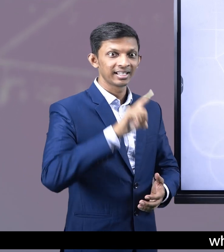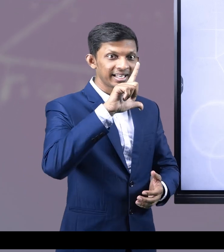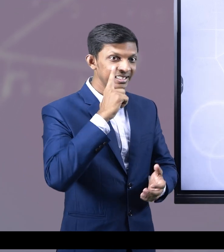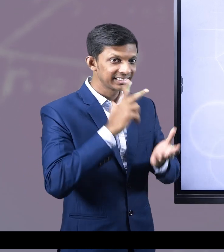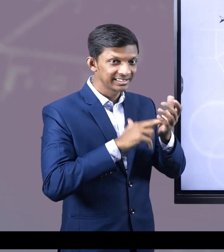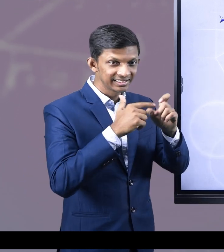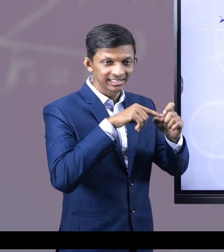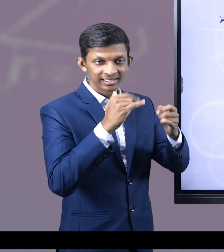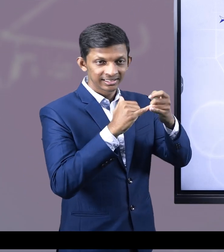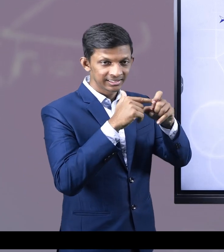Line segment.